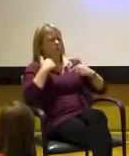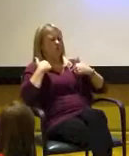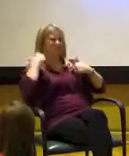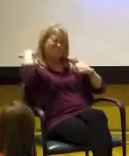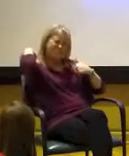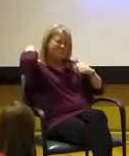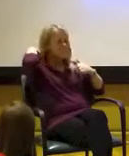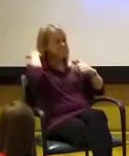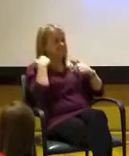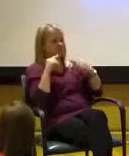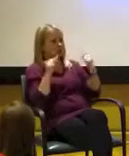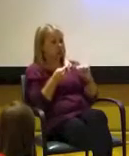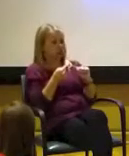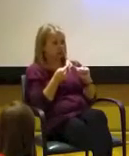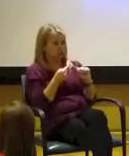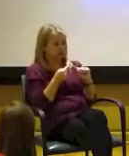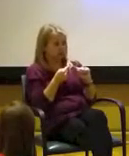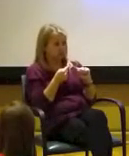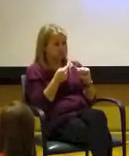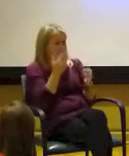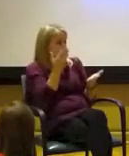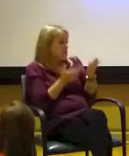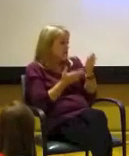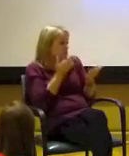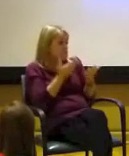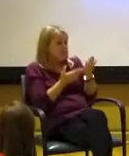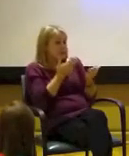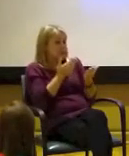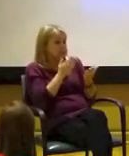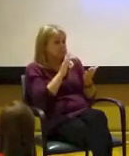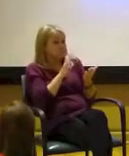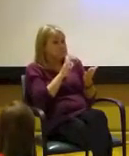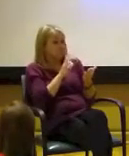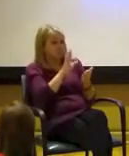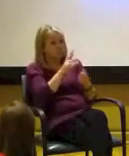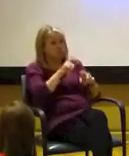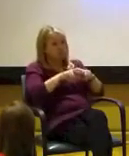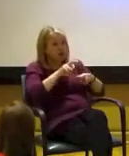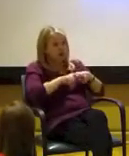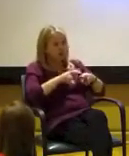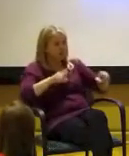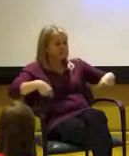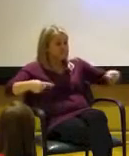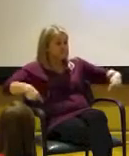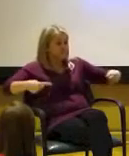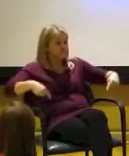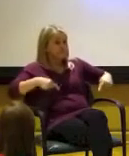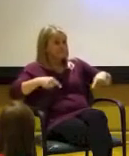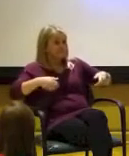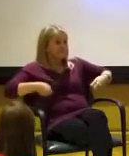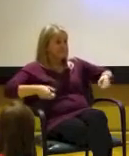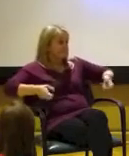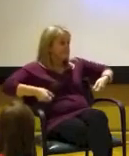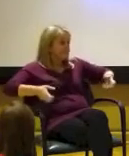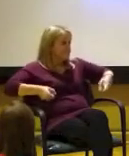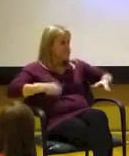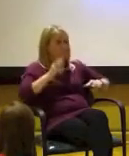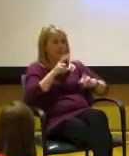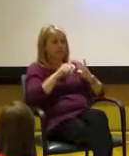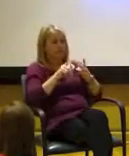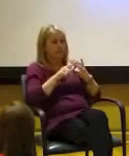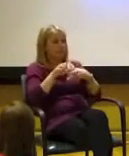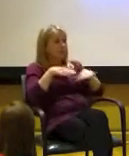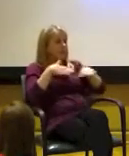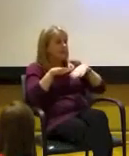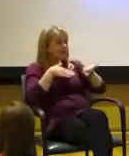hurt. Now that may just be using your chair to get around a lot. It may be walking. It